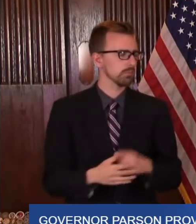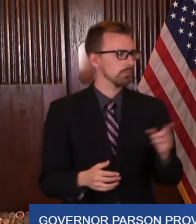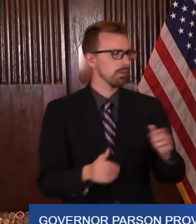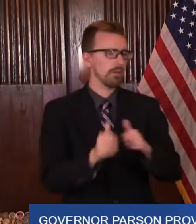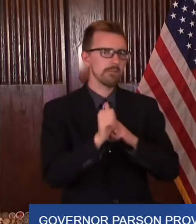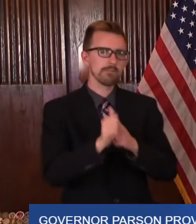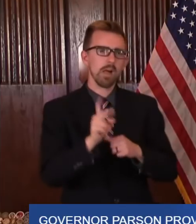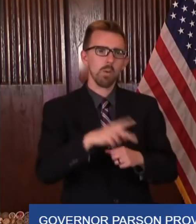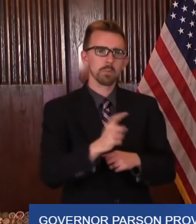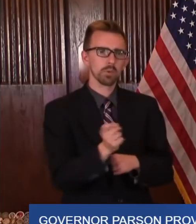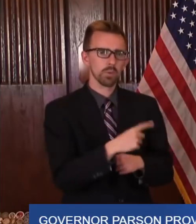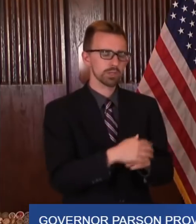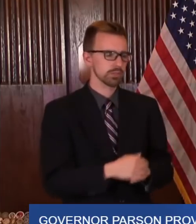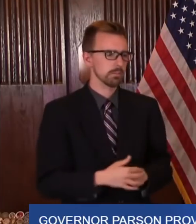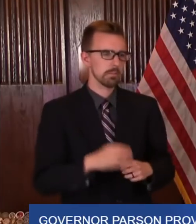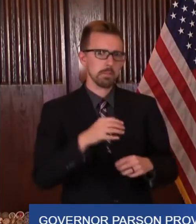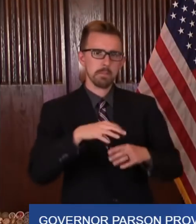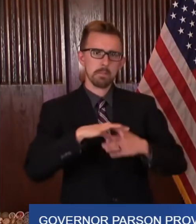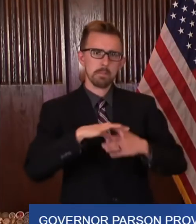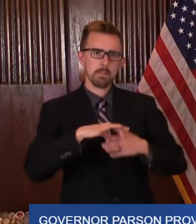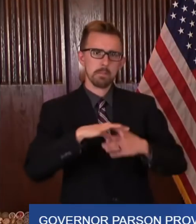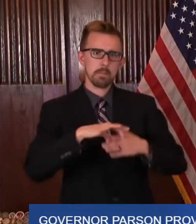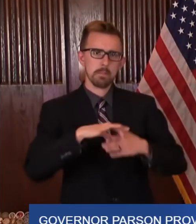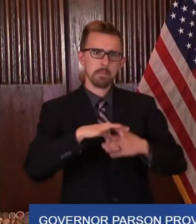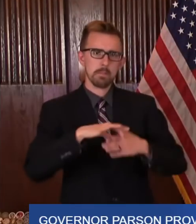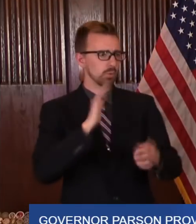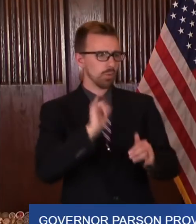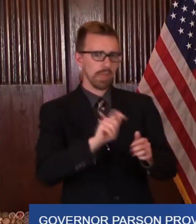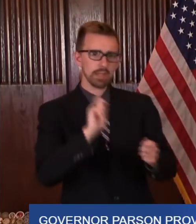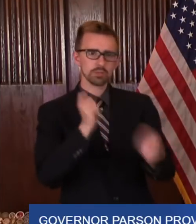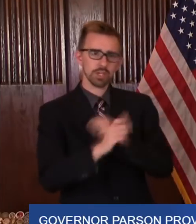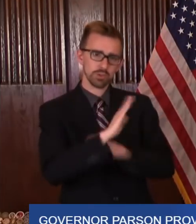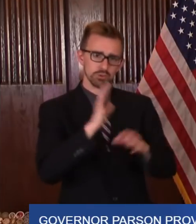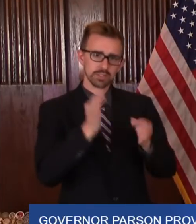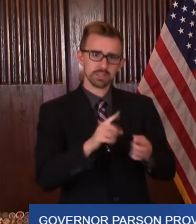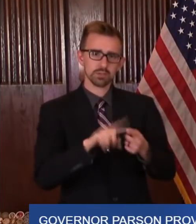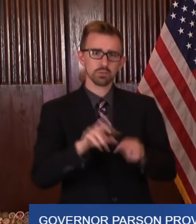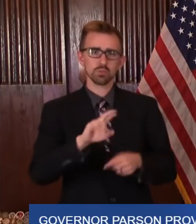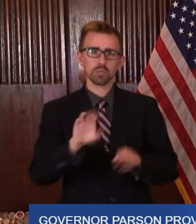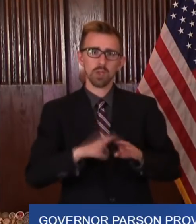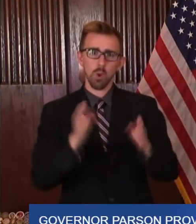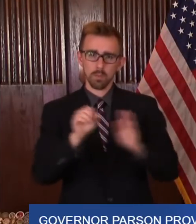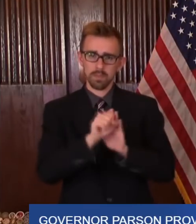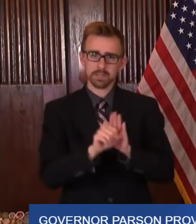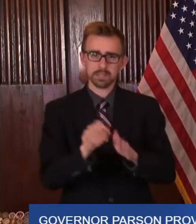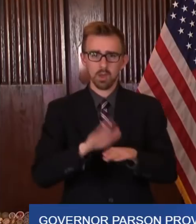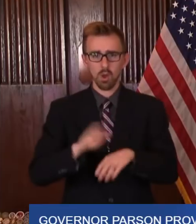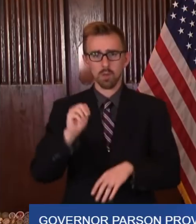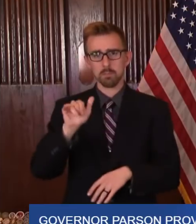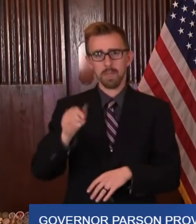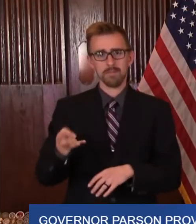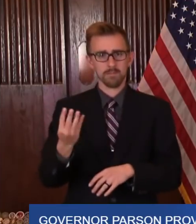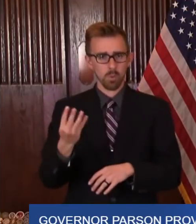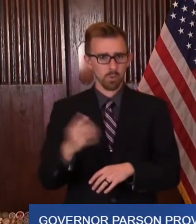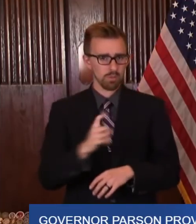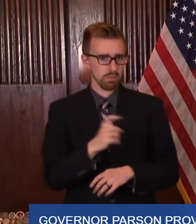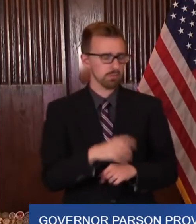will these outbreaks at meatpacking plants alter the decision to reopen the state on May the 4th? They will